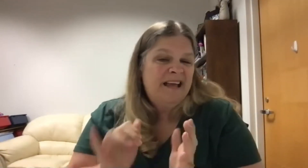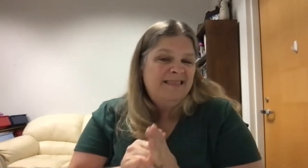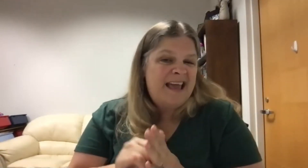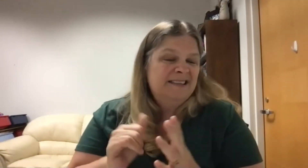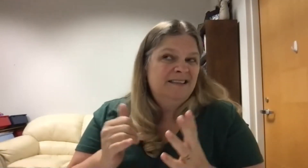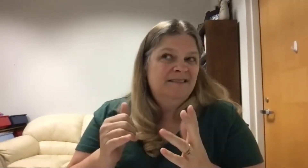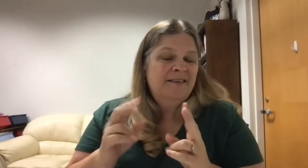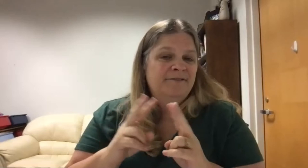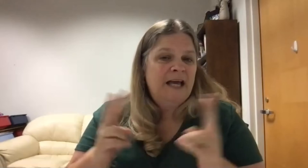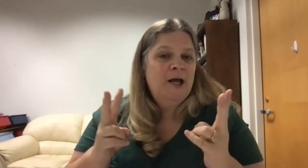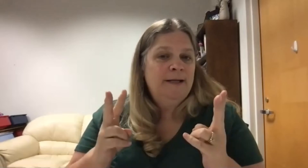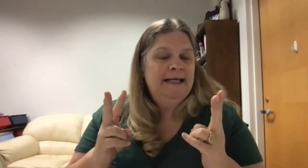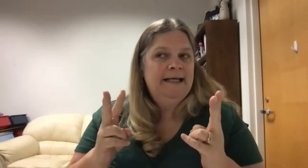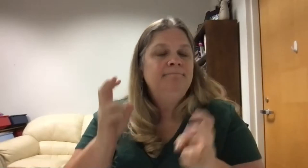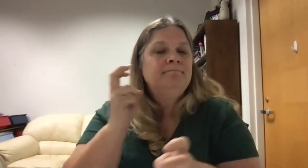stories.